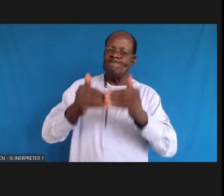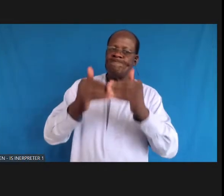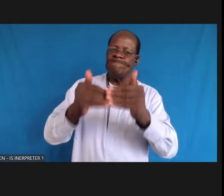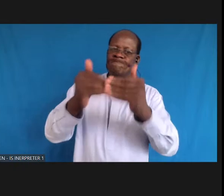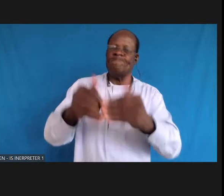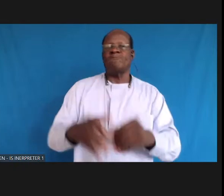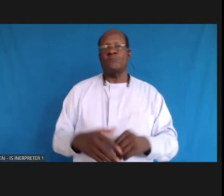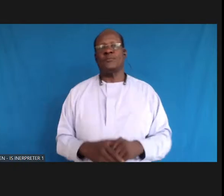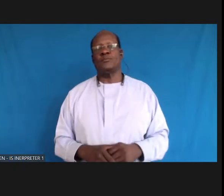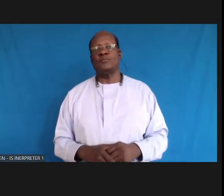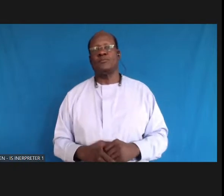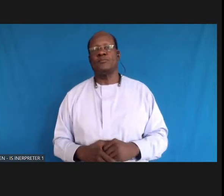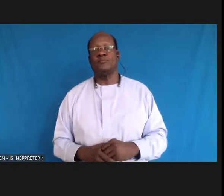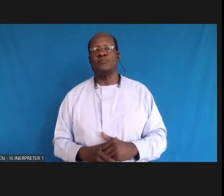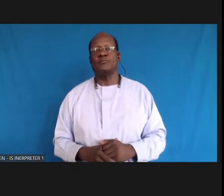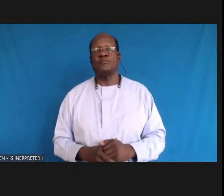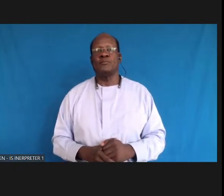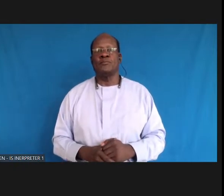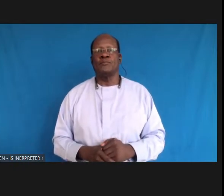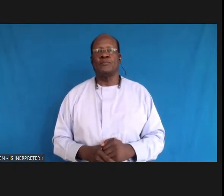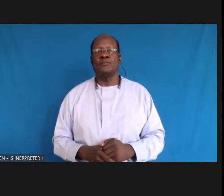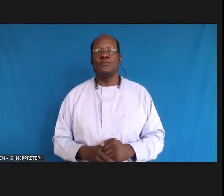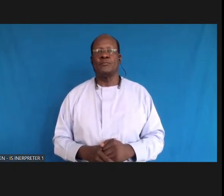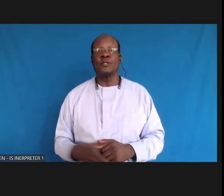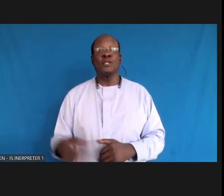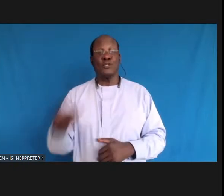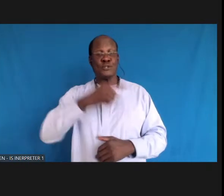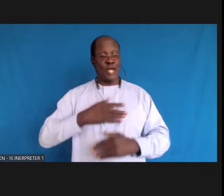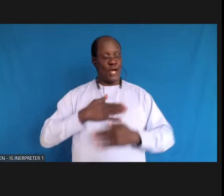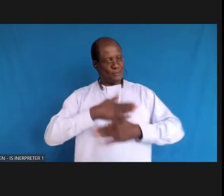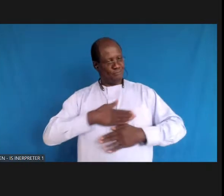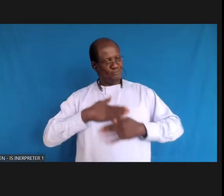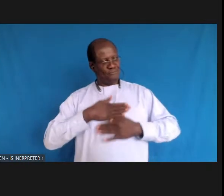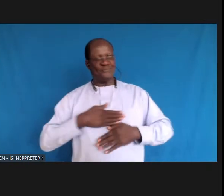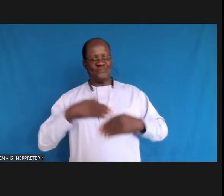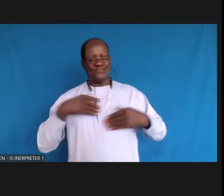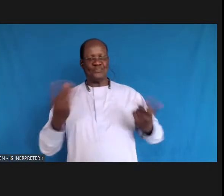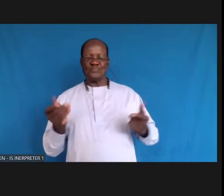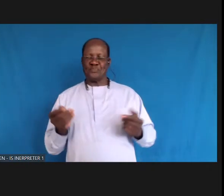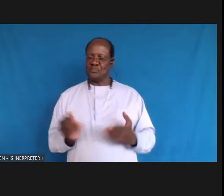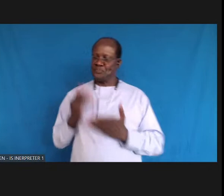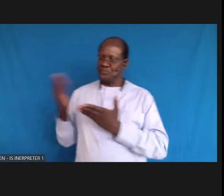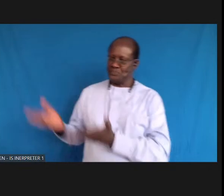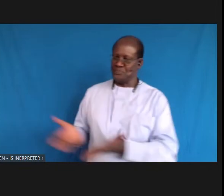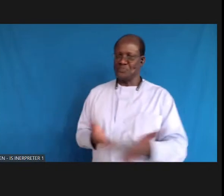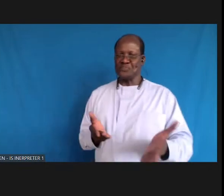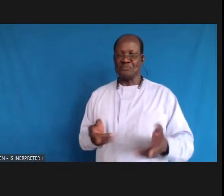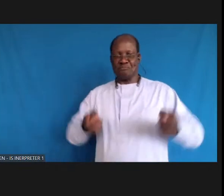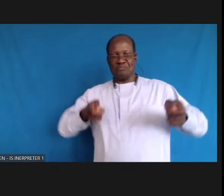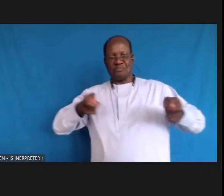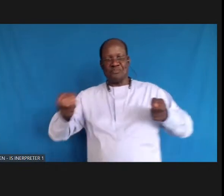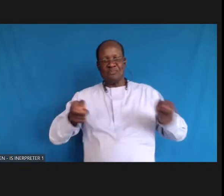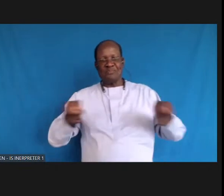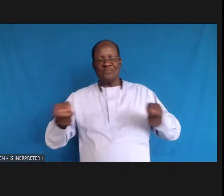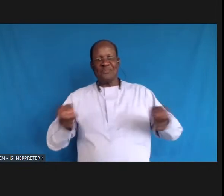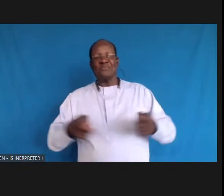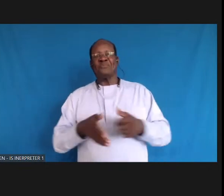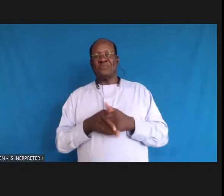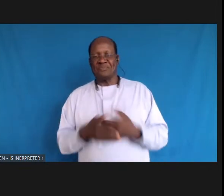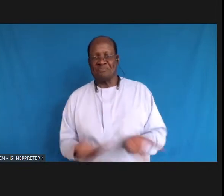It is therefore with big pleasure that I'm introducing the moderator and all the presenters who are going to be taking the